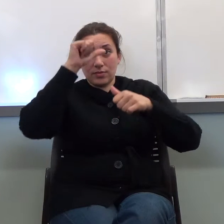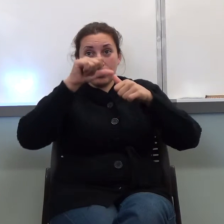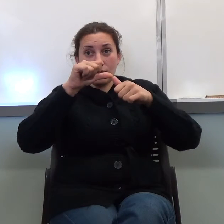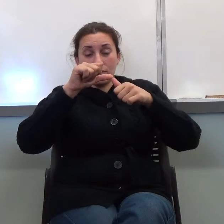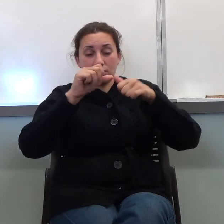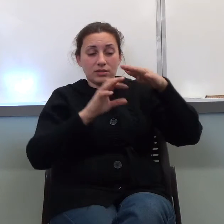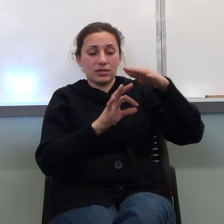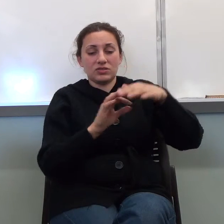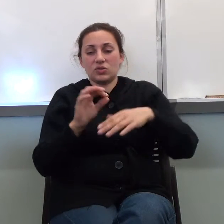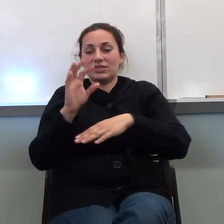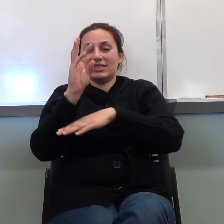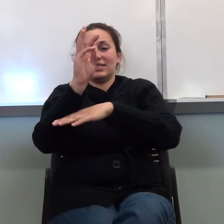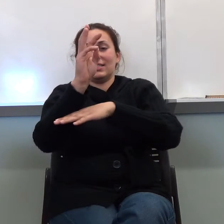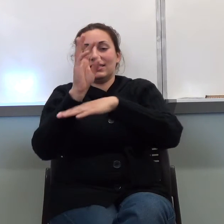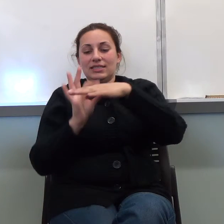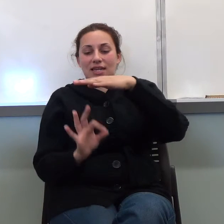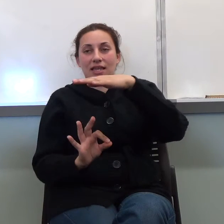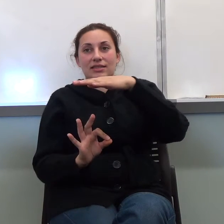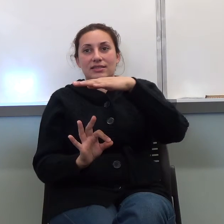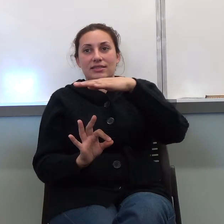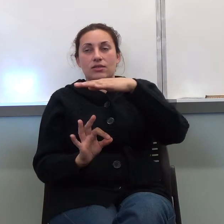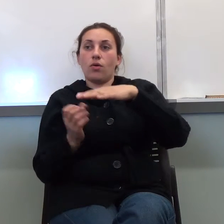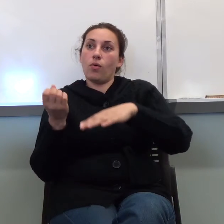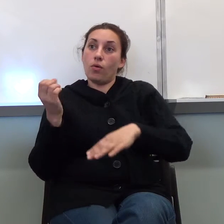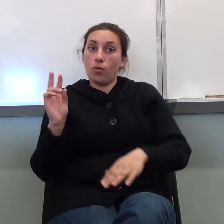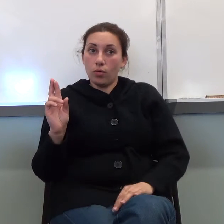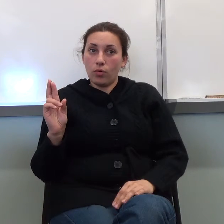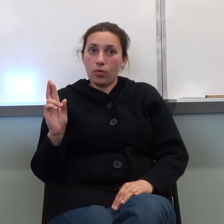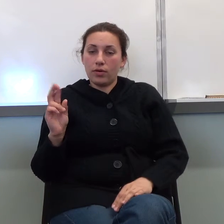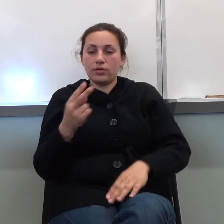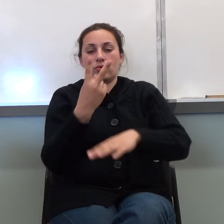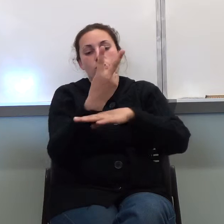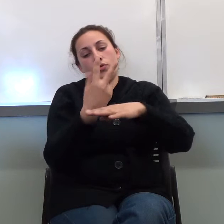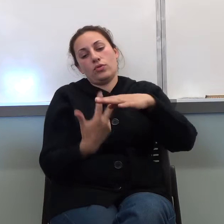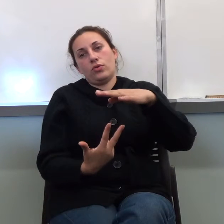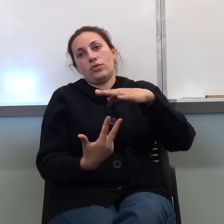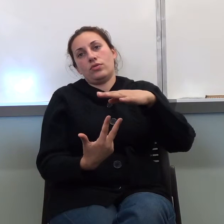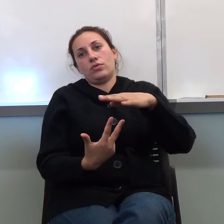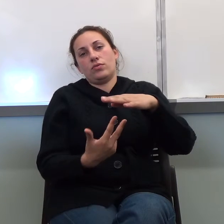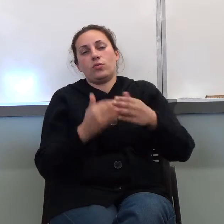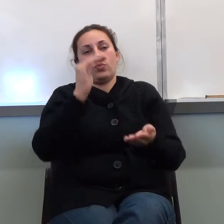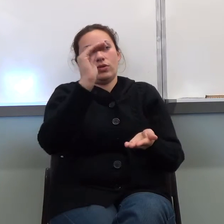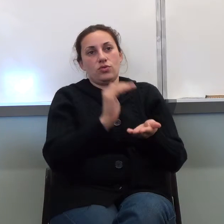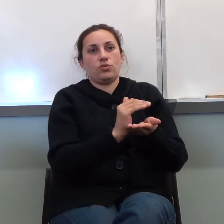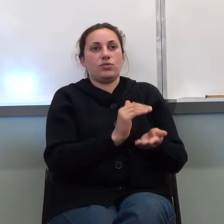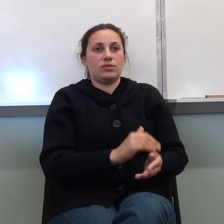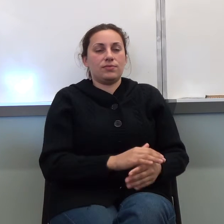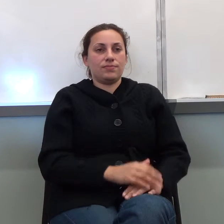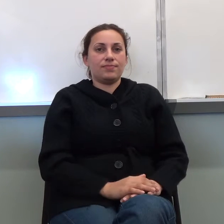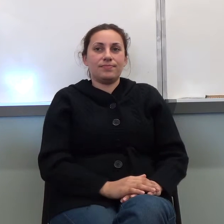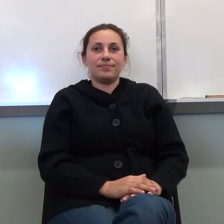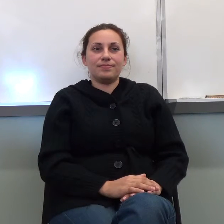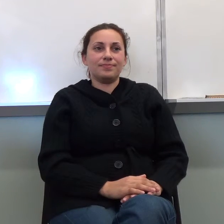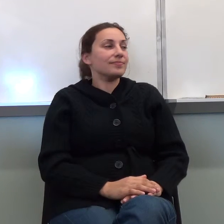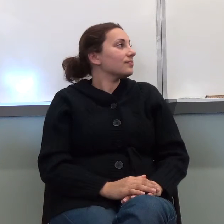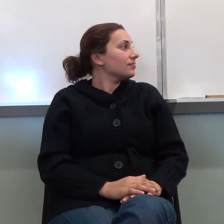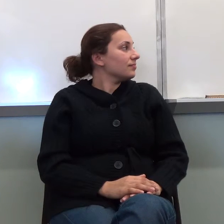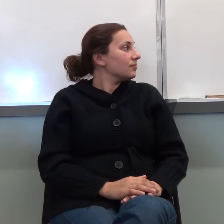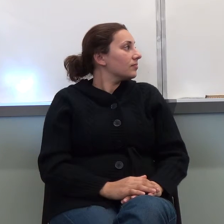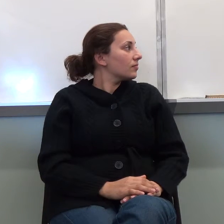be 6/9, or 2/3, if you reduce it. So probably the best way